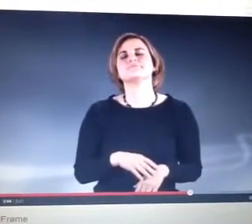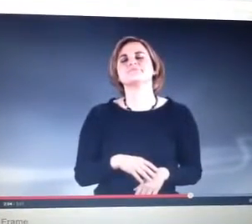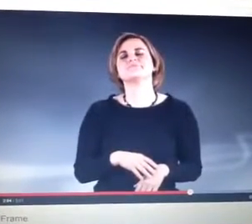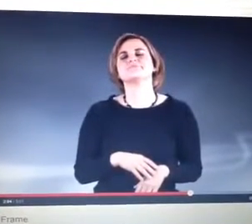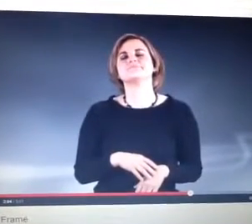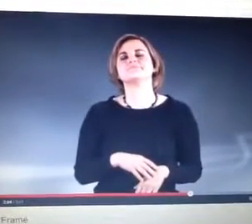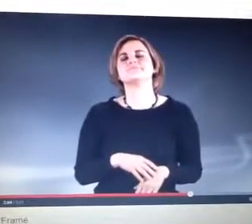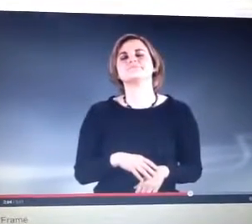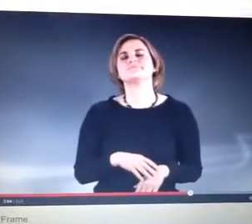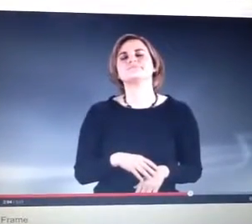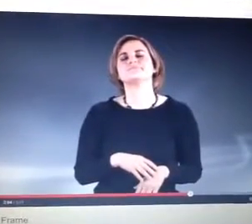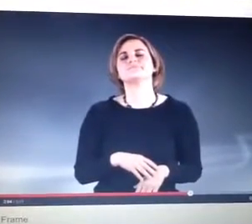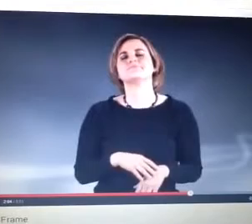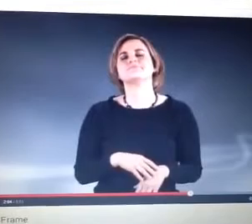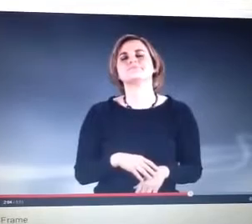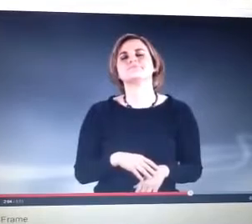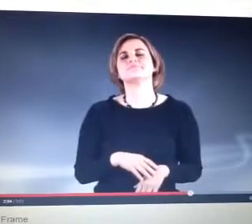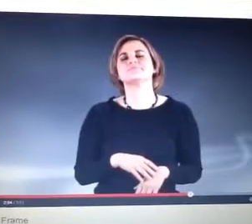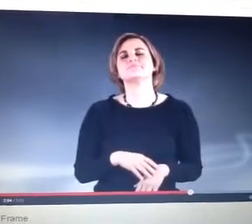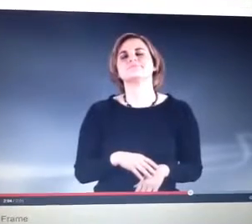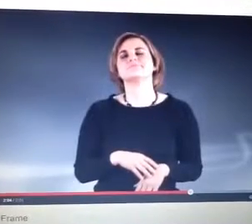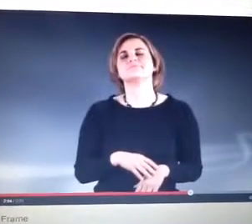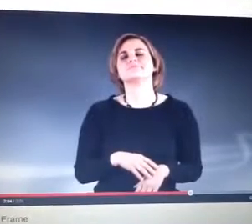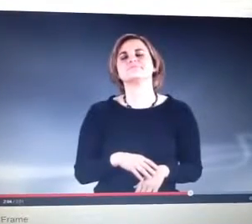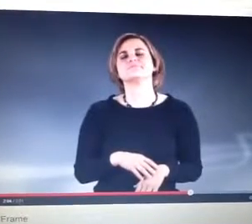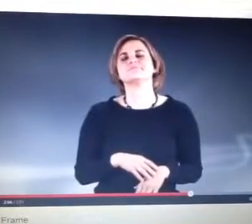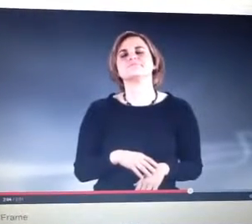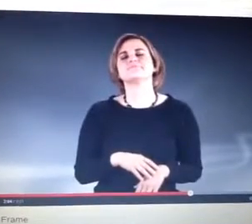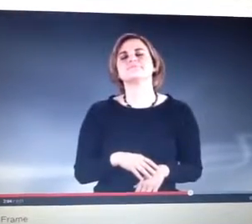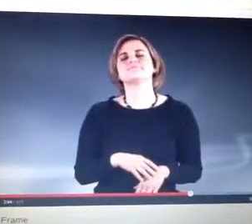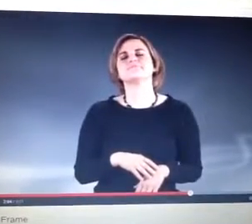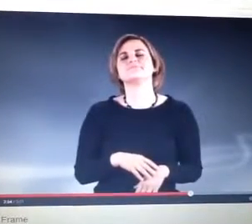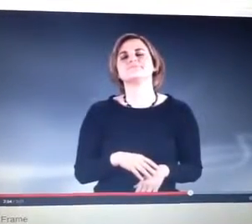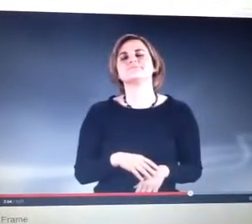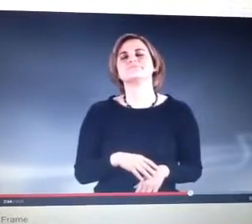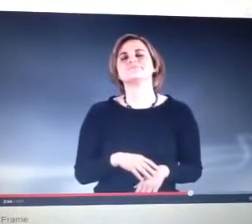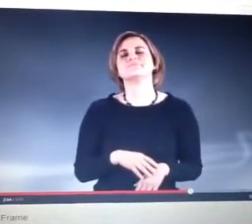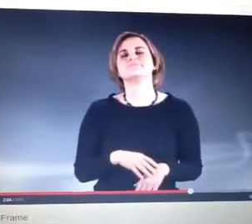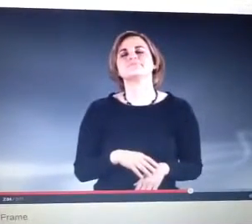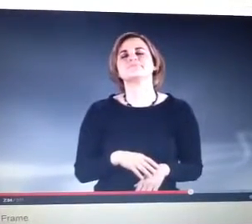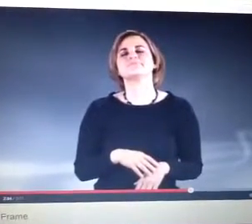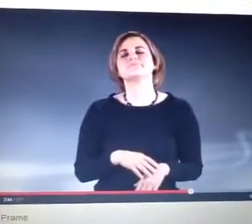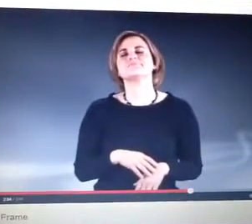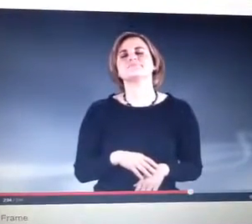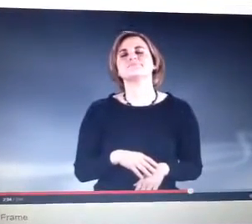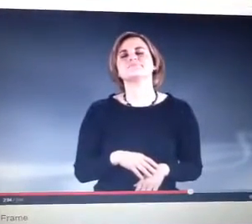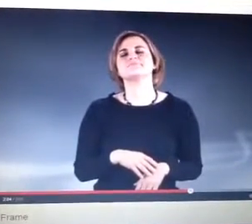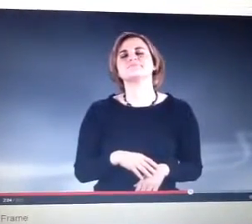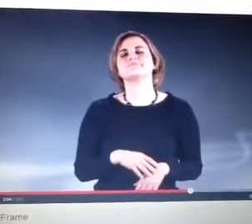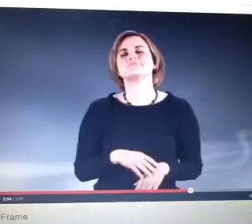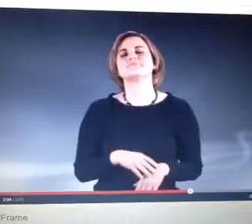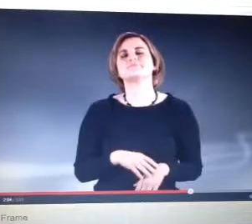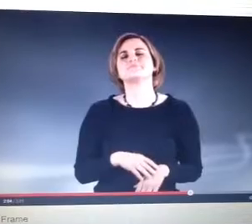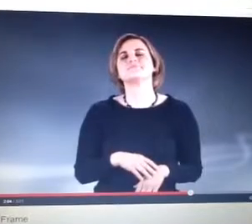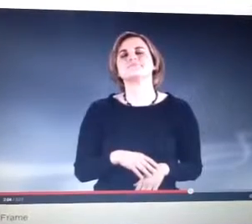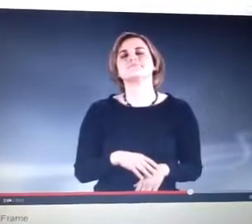myself, okay, so he decided to go ahead and put it up, even though he found it in the basement. So I just kind of dropped it, and I just said